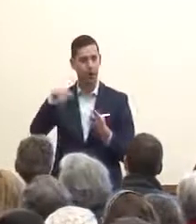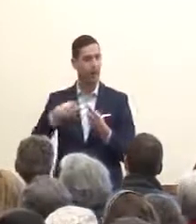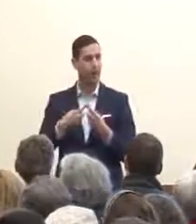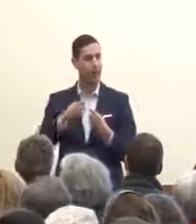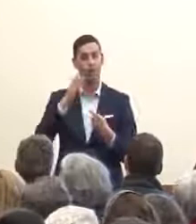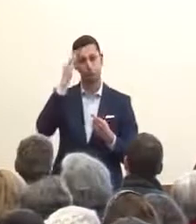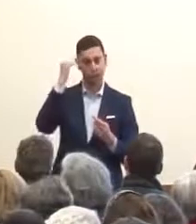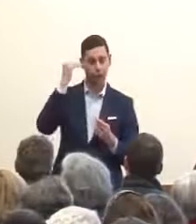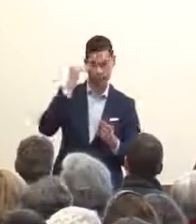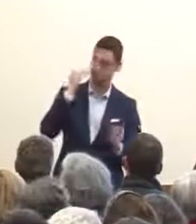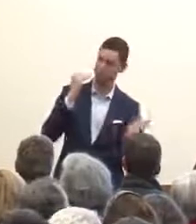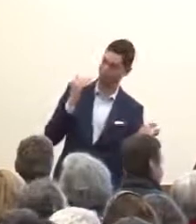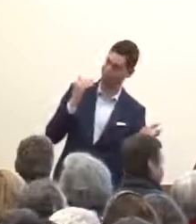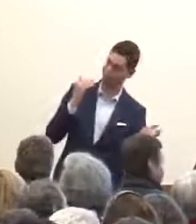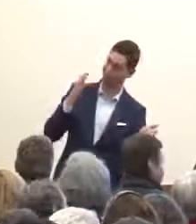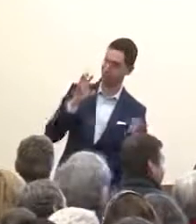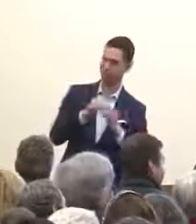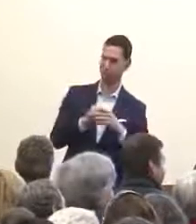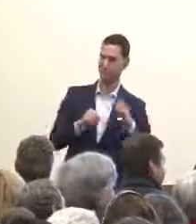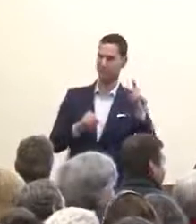Korean.